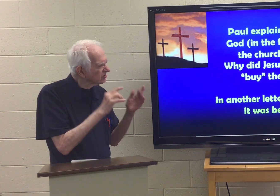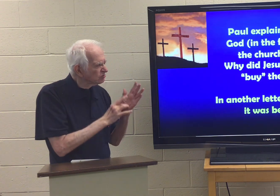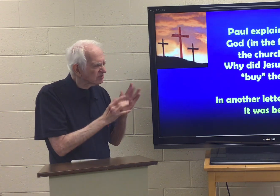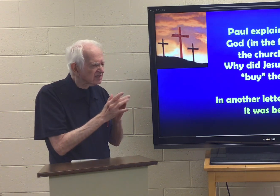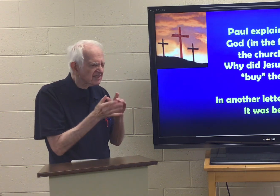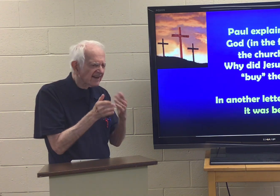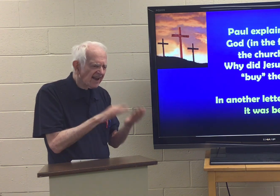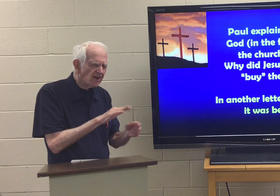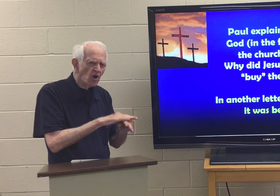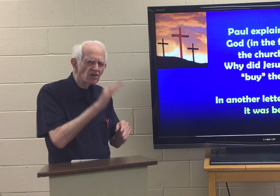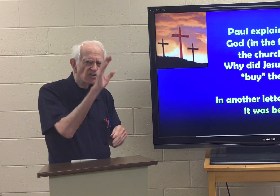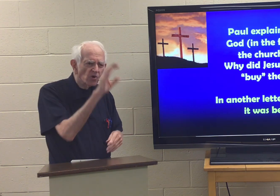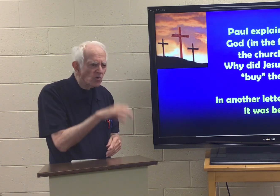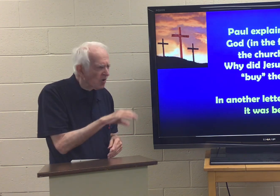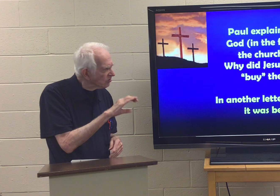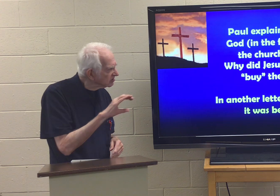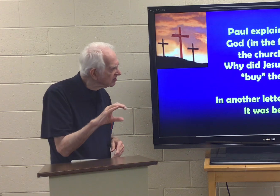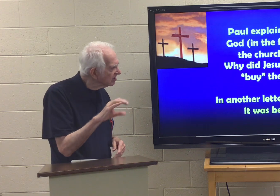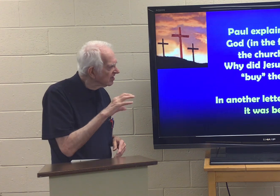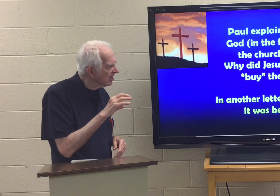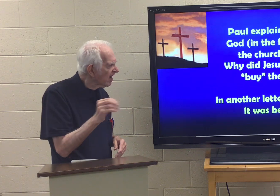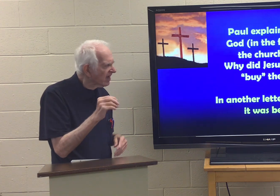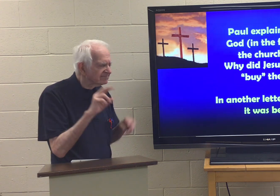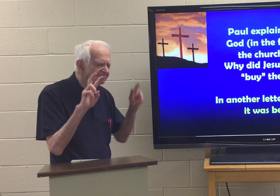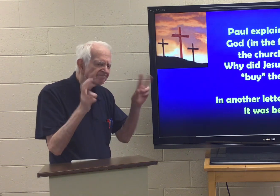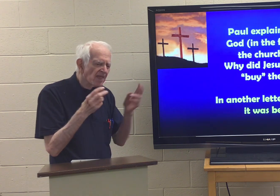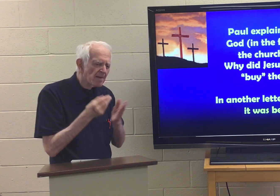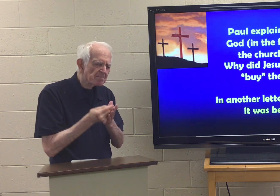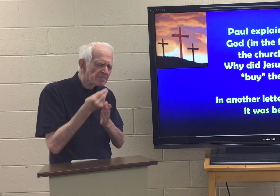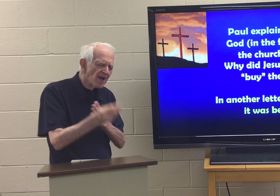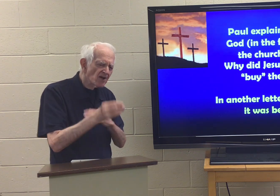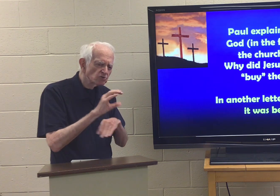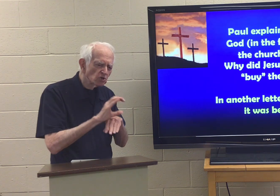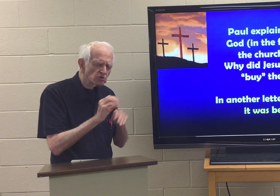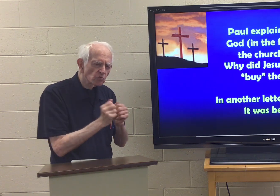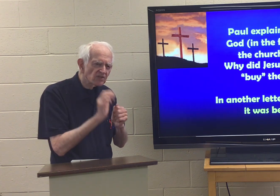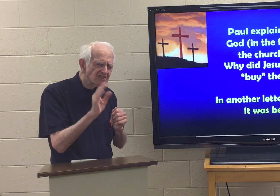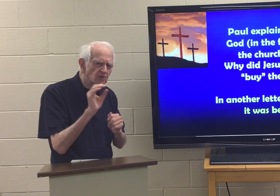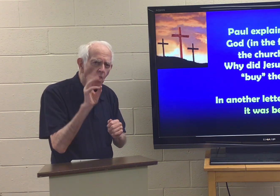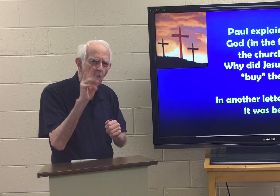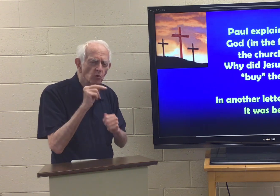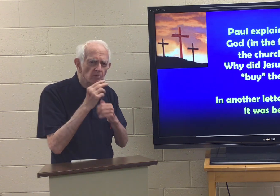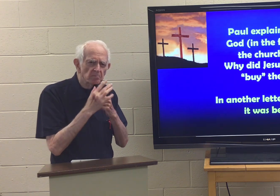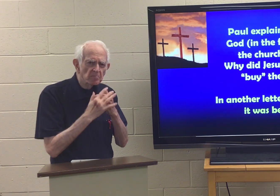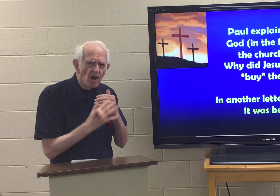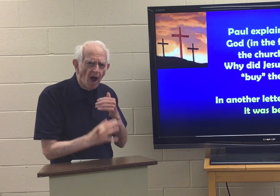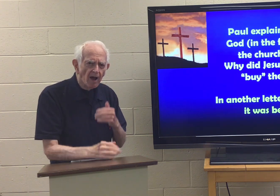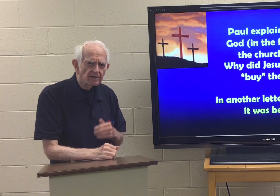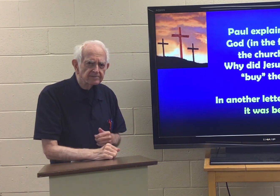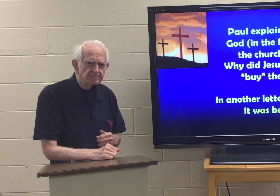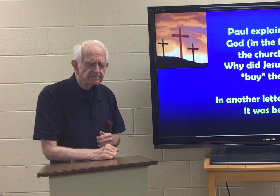Why did Jesus die on the cross and buy the church with his own blood?